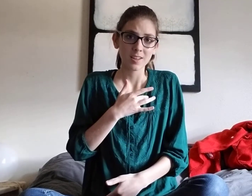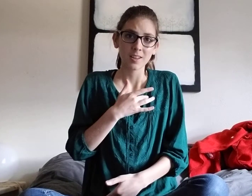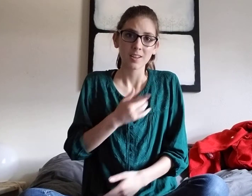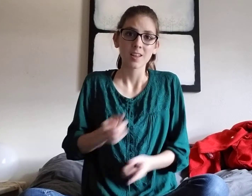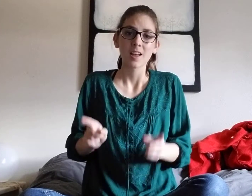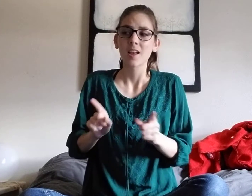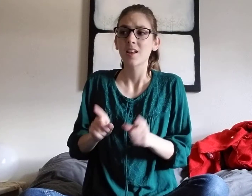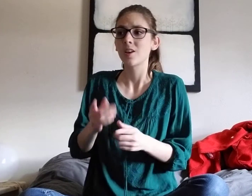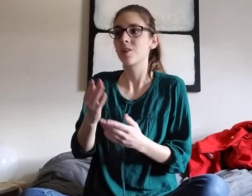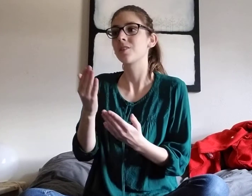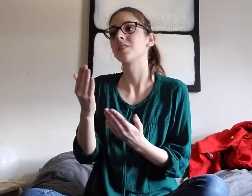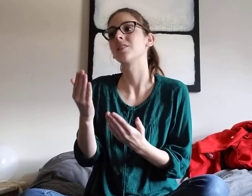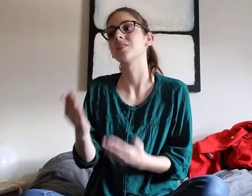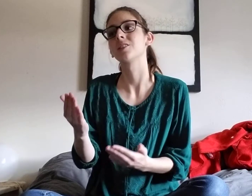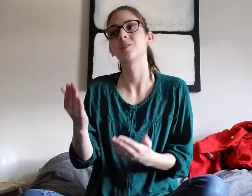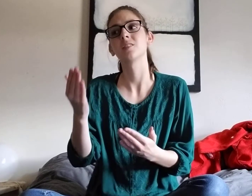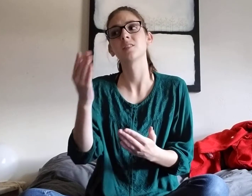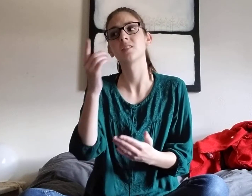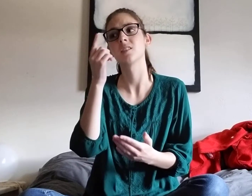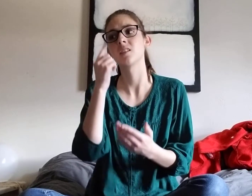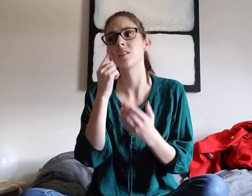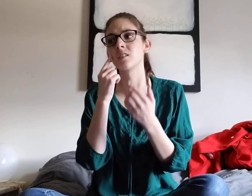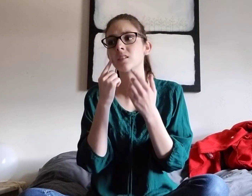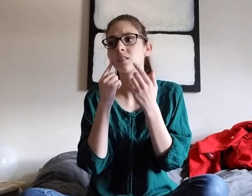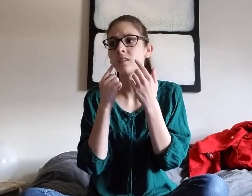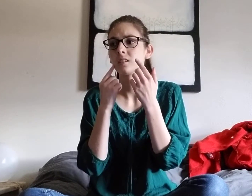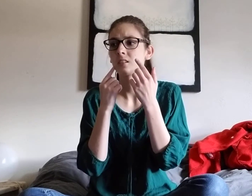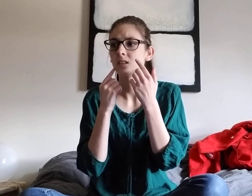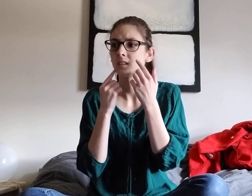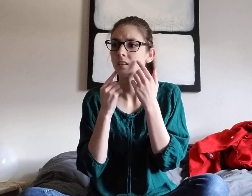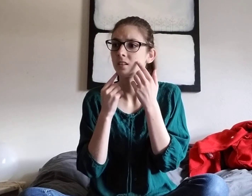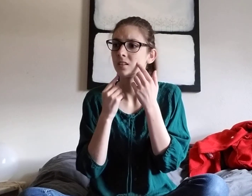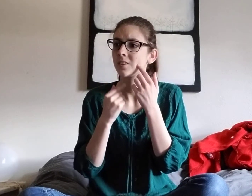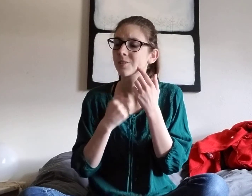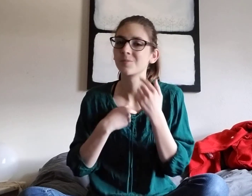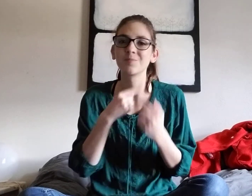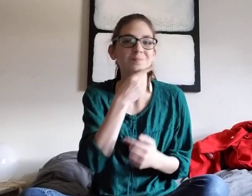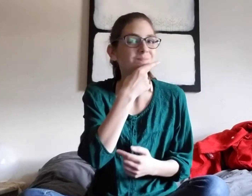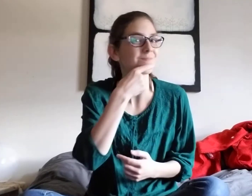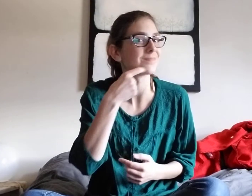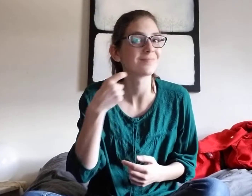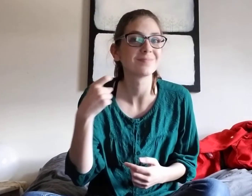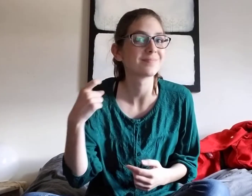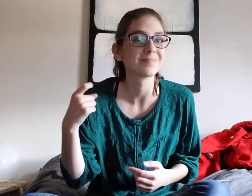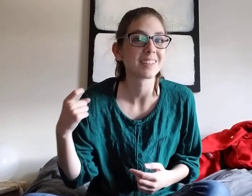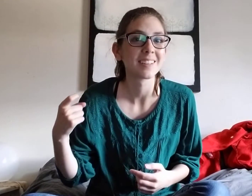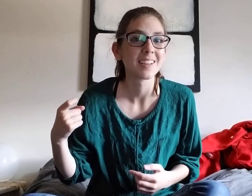And when she was sad, I was there to dry her tears.